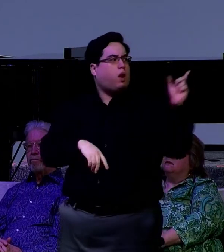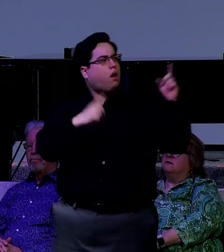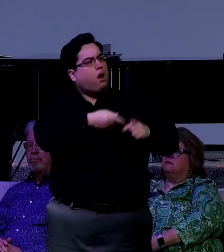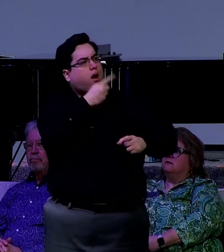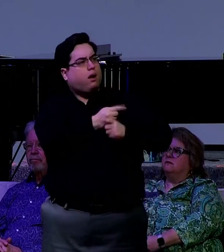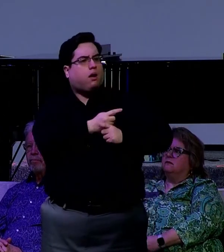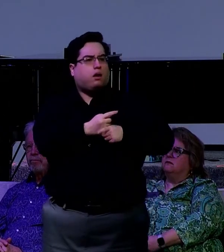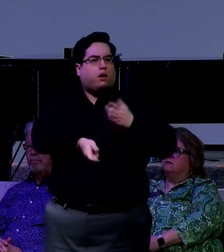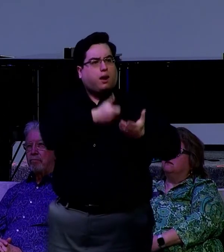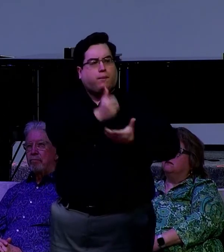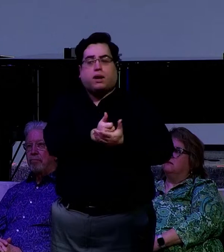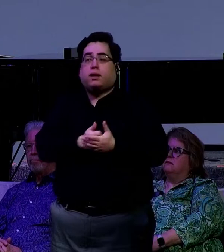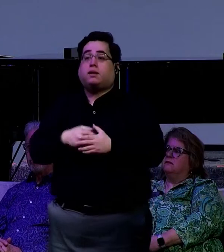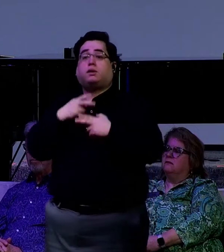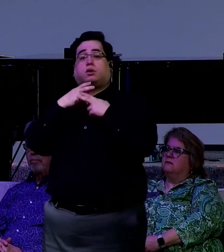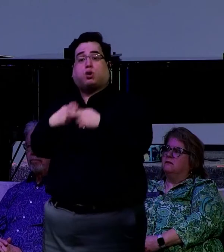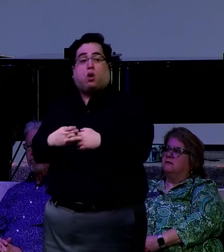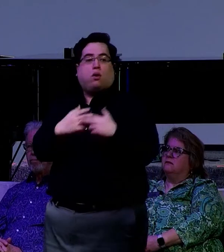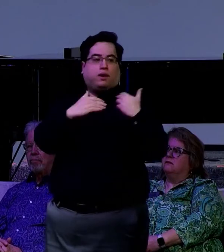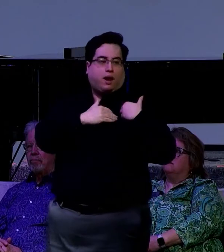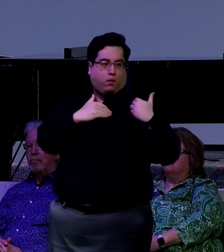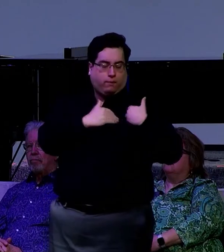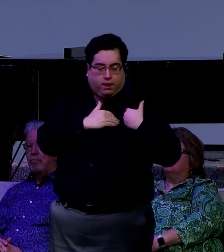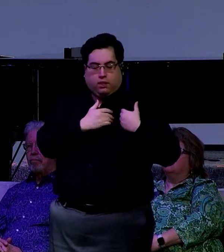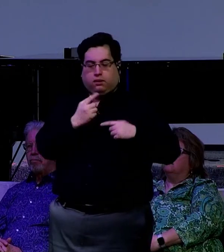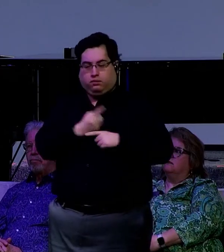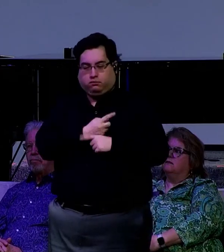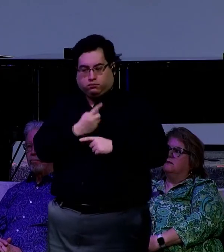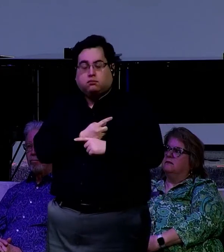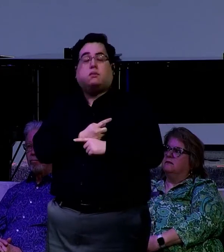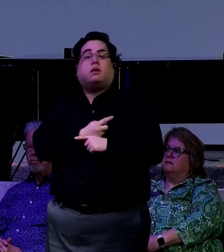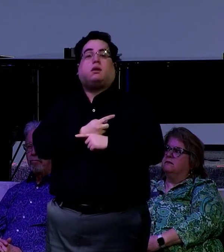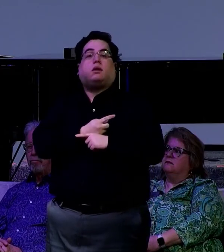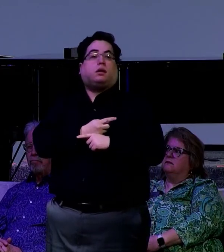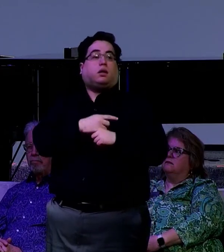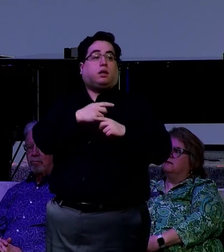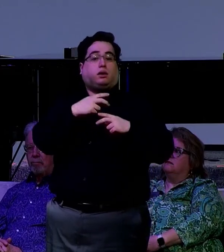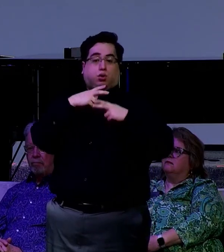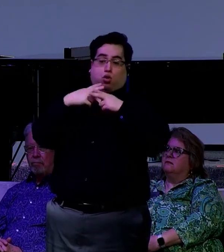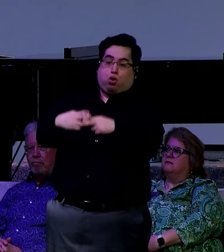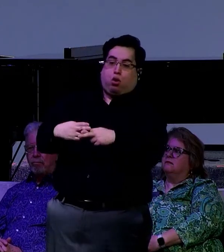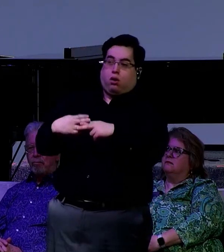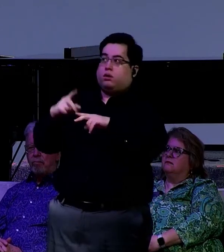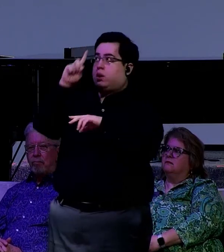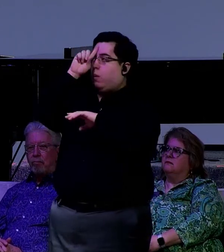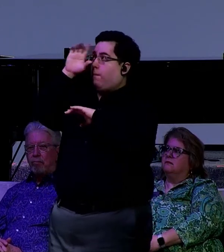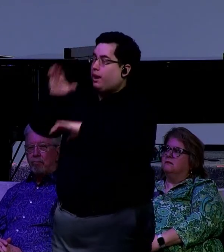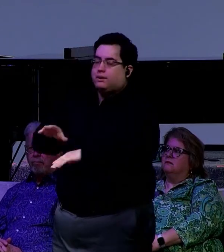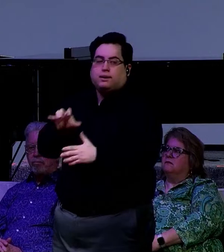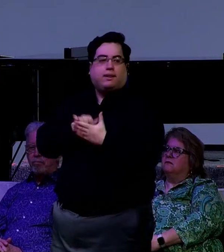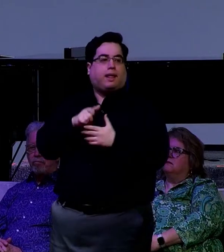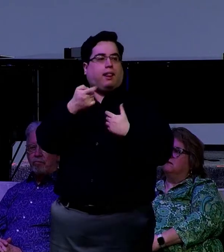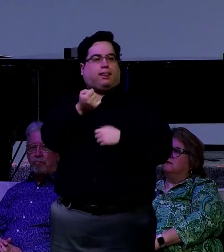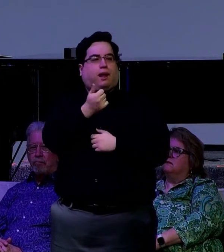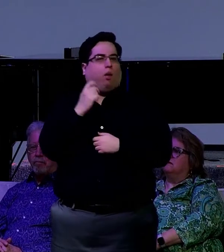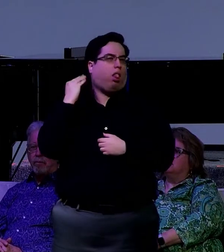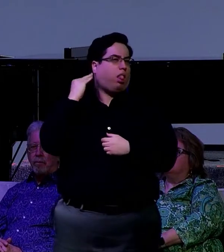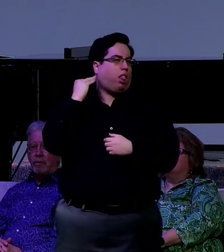It's called accountability. It's called being obedient to God. That little voice you hear in your head, you're not